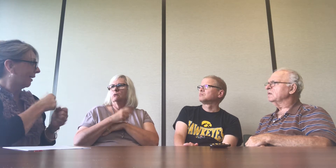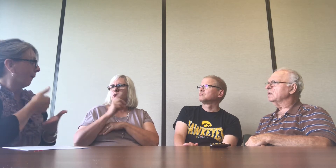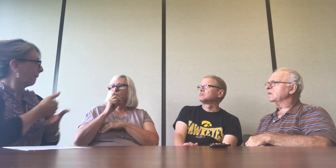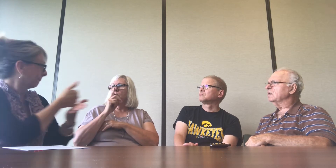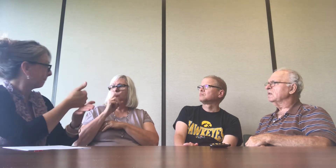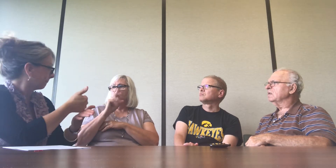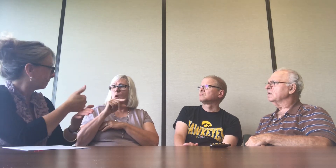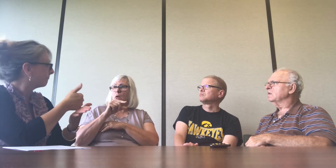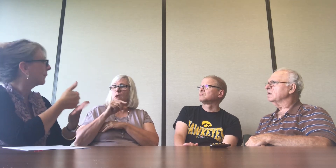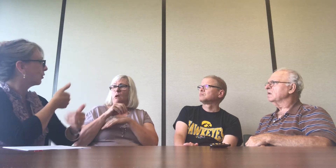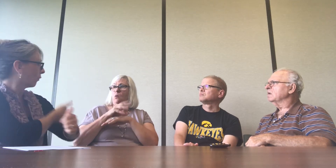Jennifer,